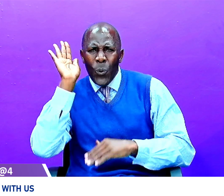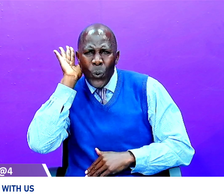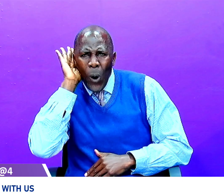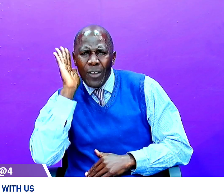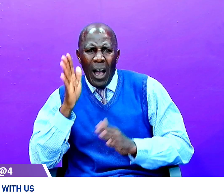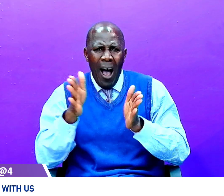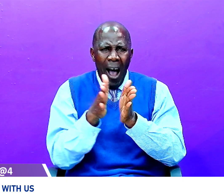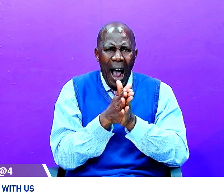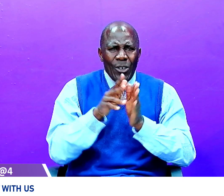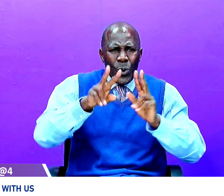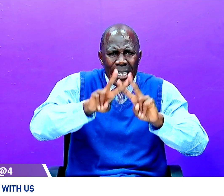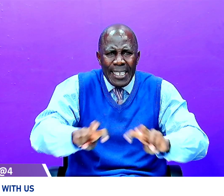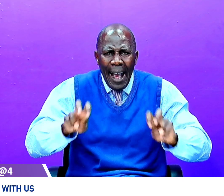the case.